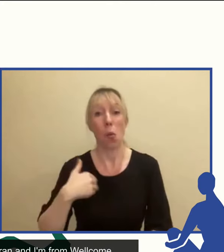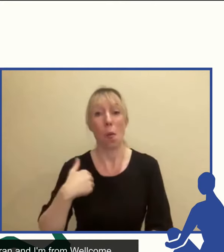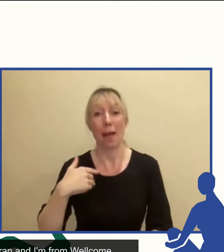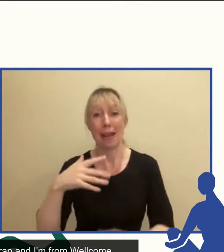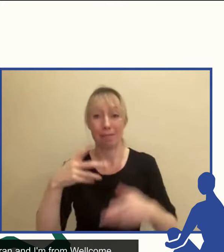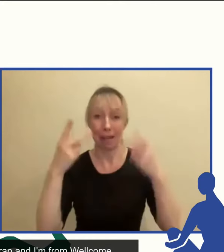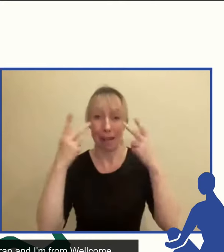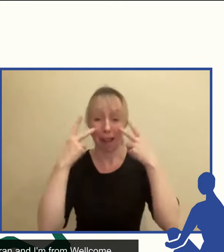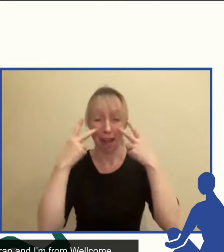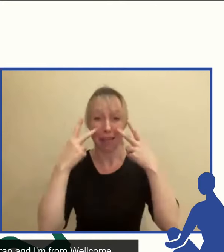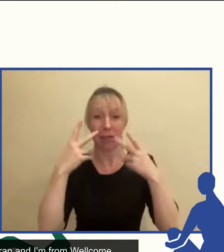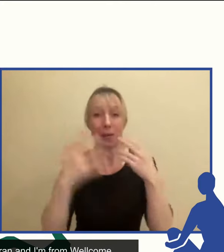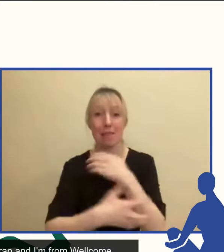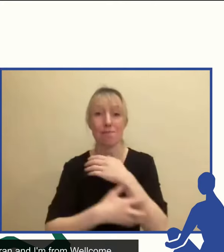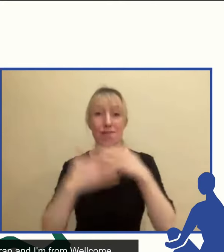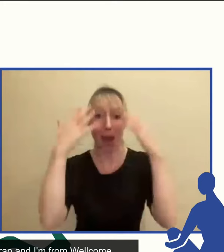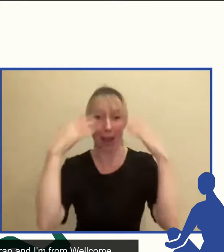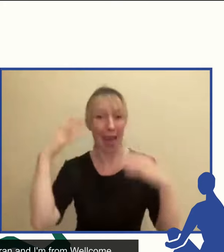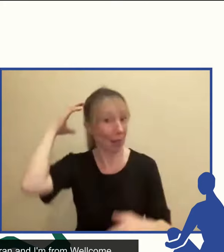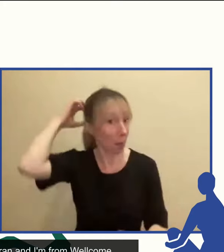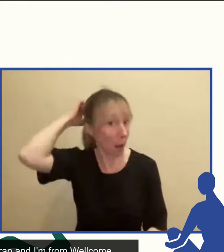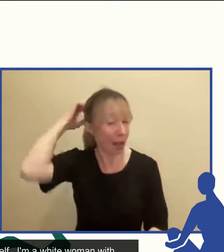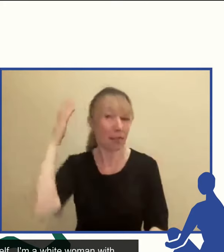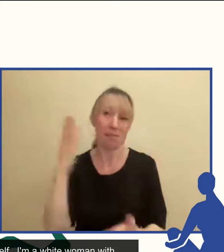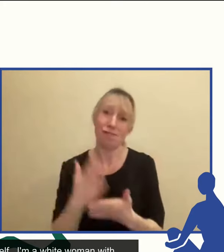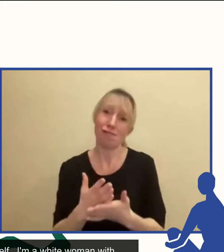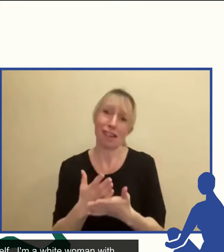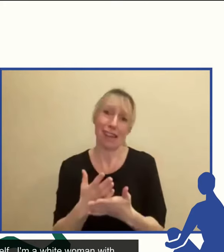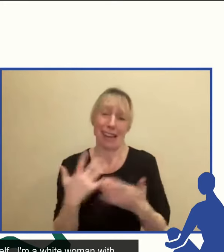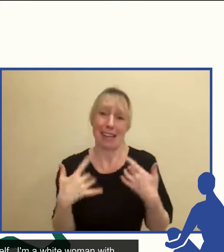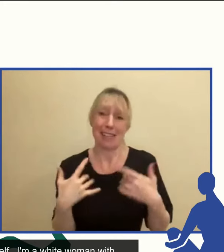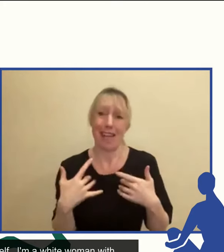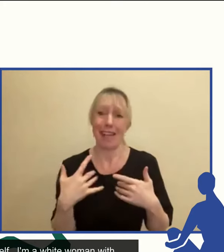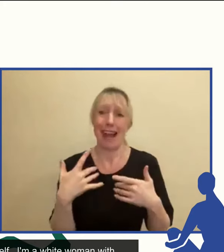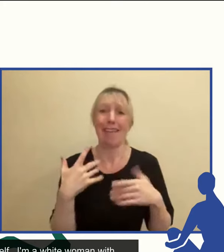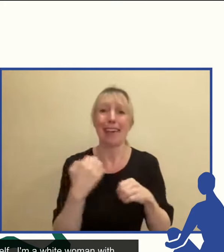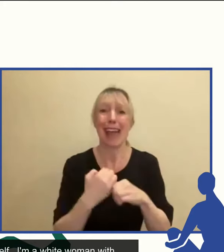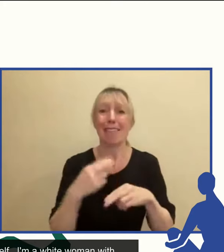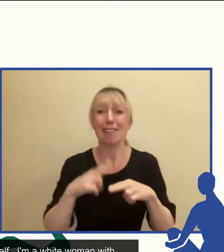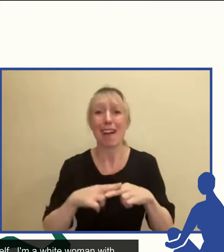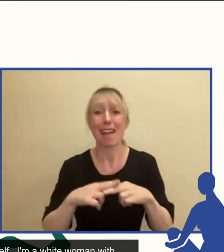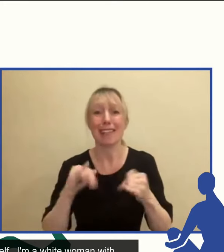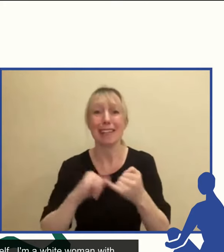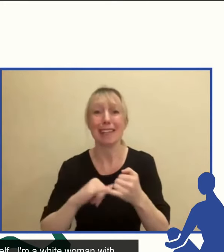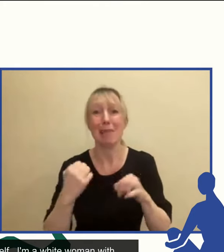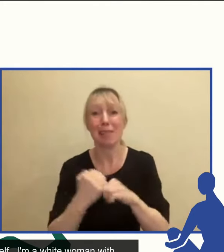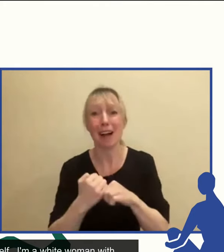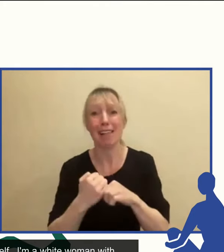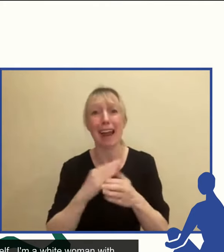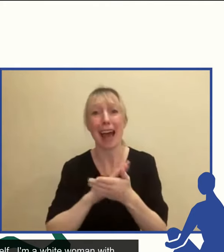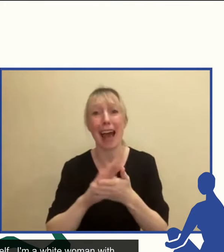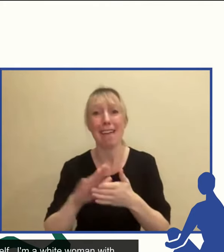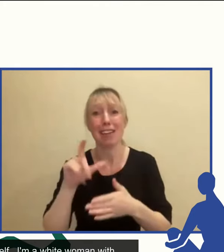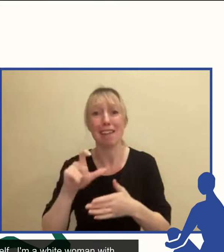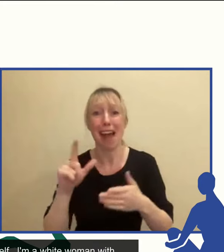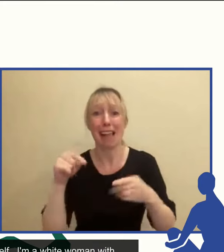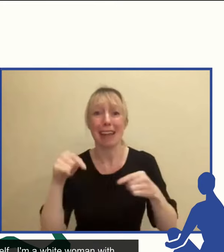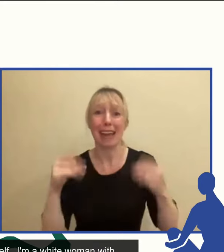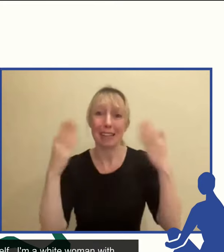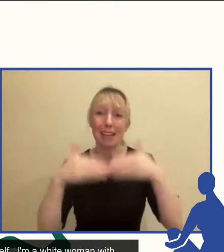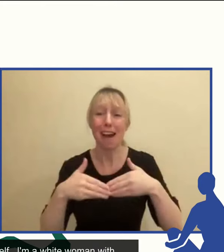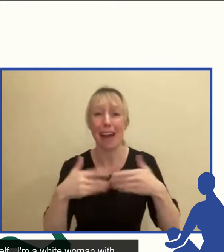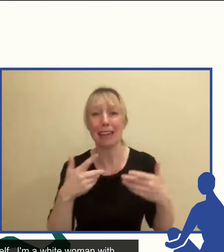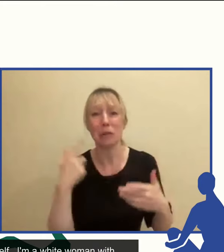bun. We're really thrilled to have Gavin Francis, Sam Guglani, and Havi Carel here tonight to explore the subject of